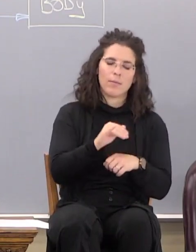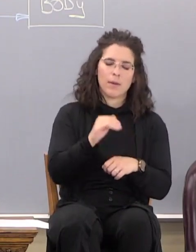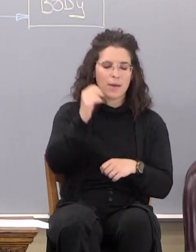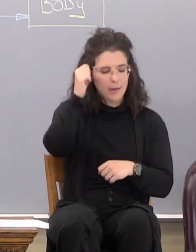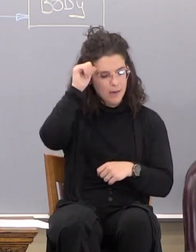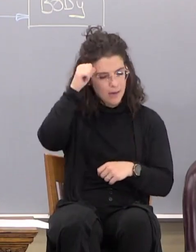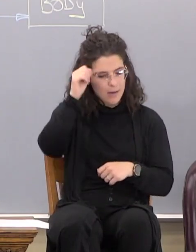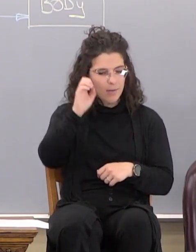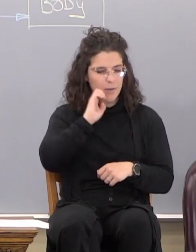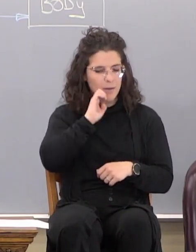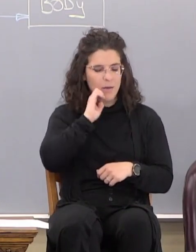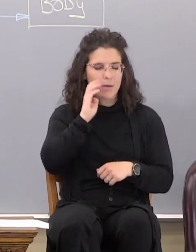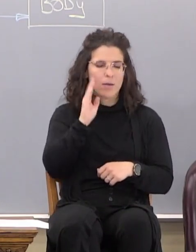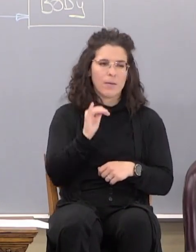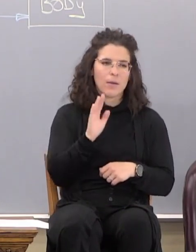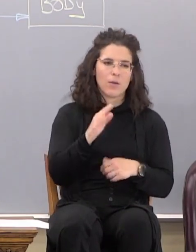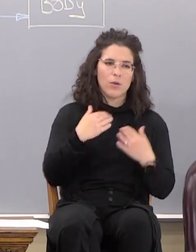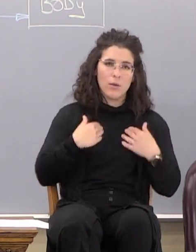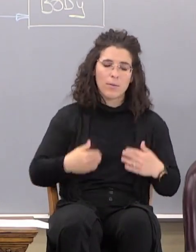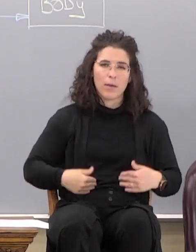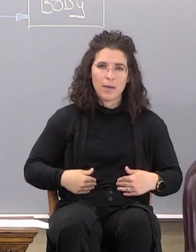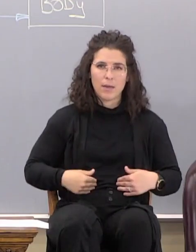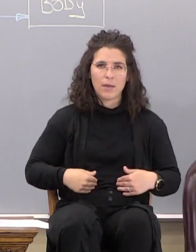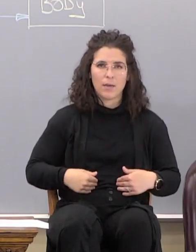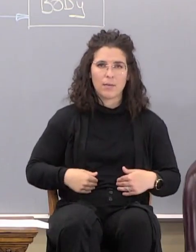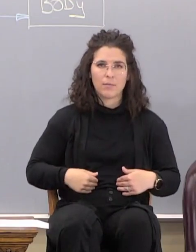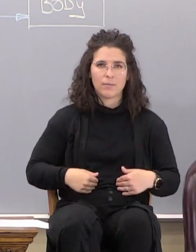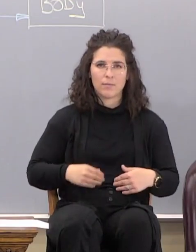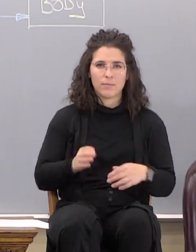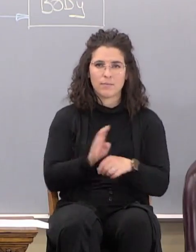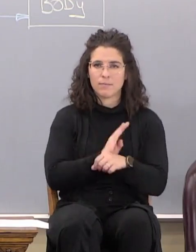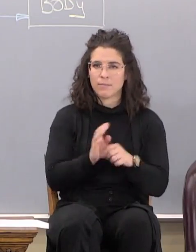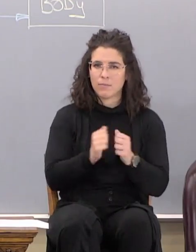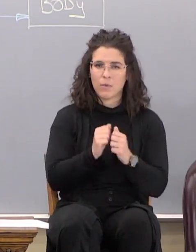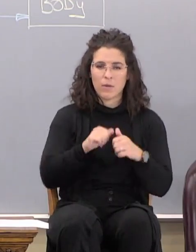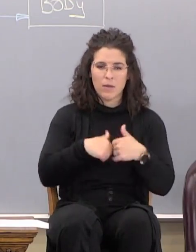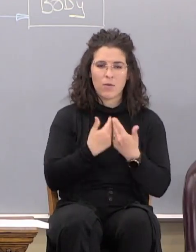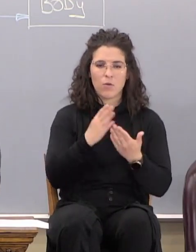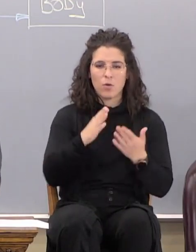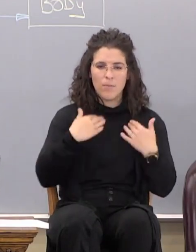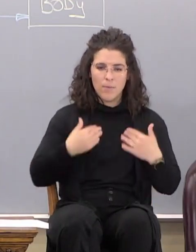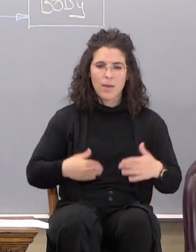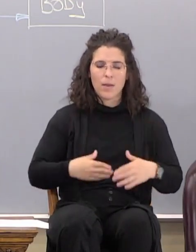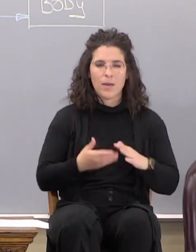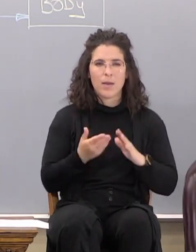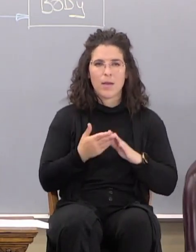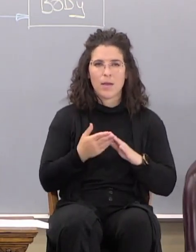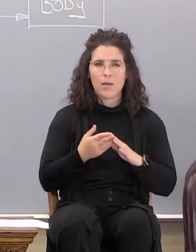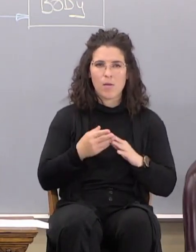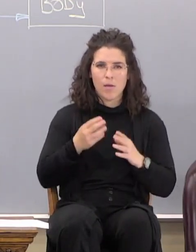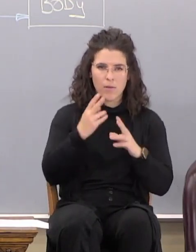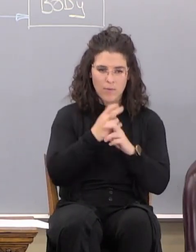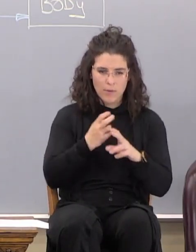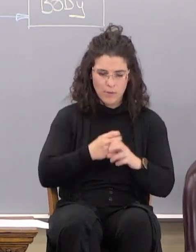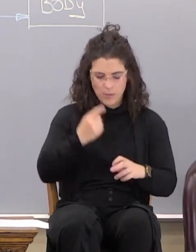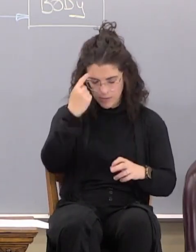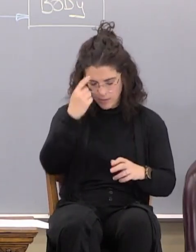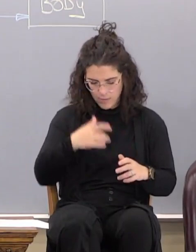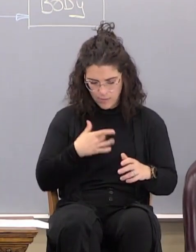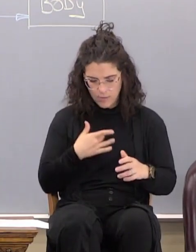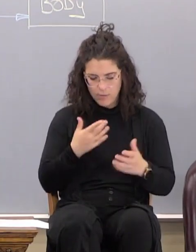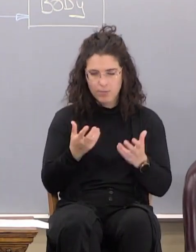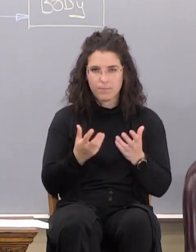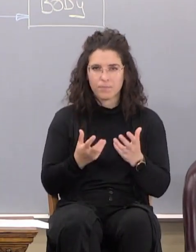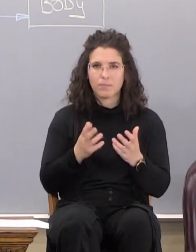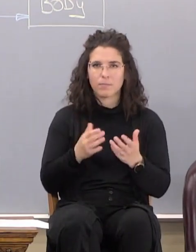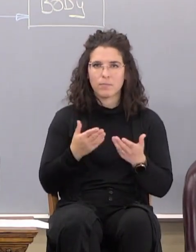Eve, by your body, preoccupation with the way your body operates, evaluates and thinks and feels and desires, if that's the way you're going